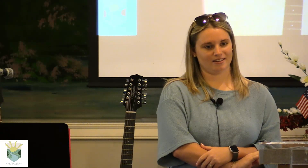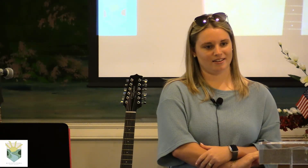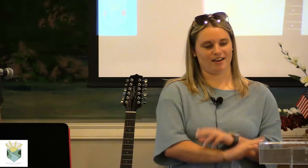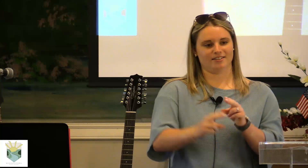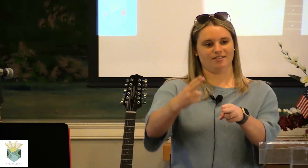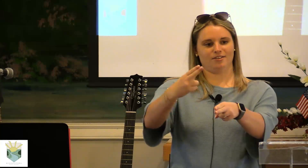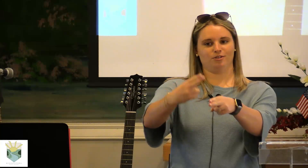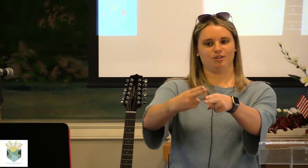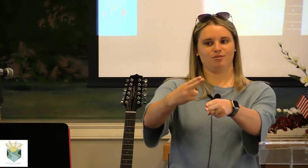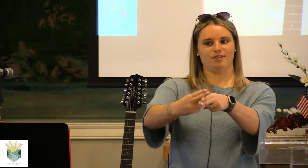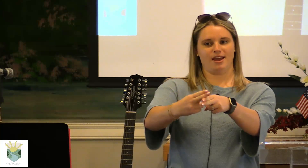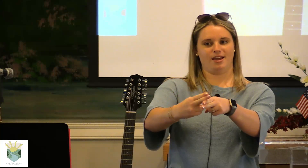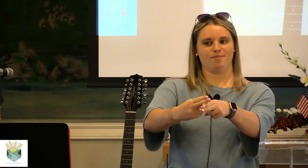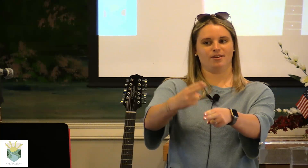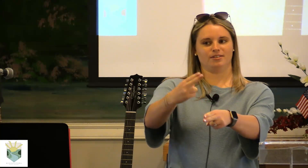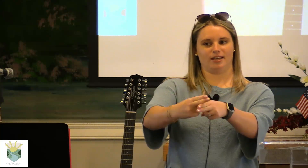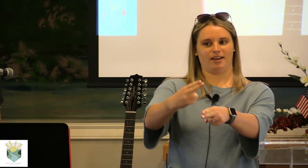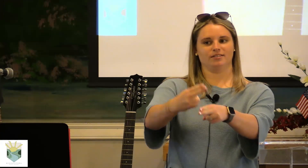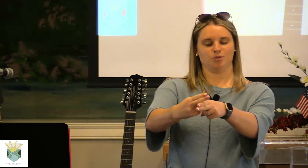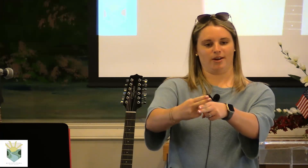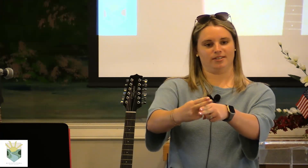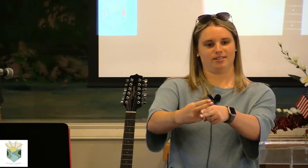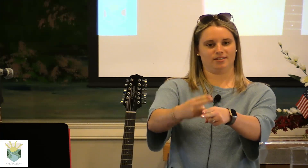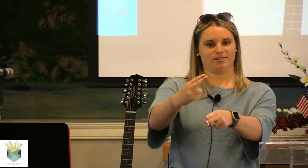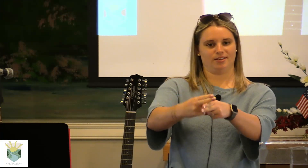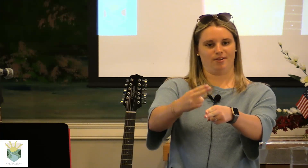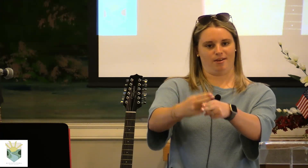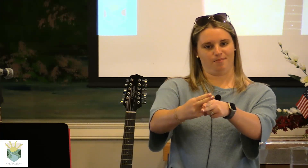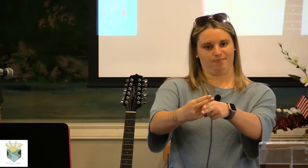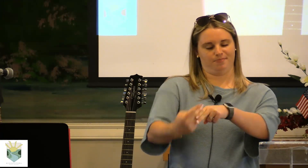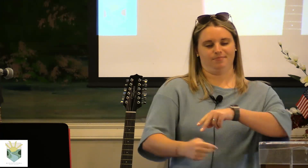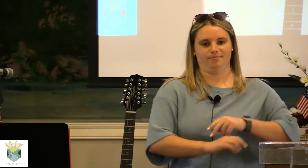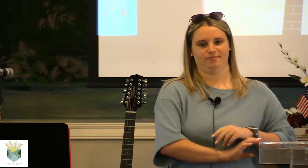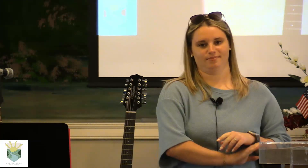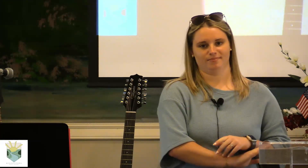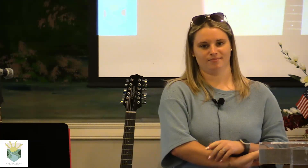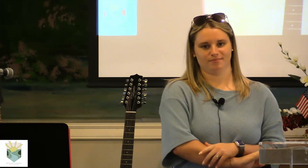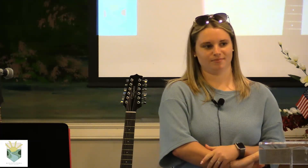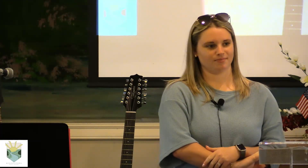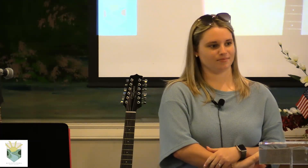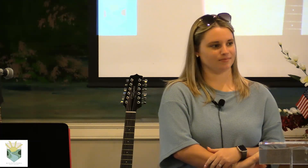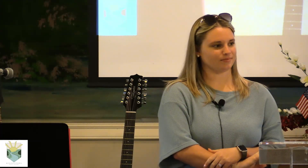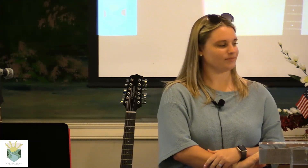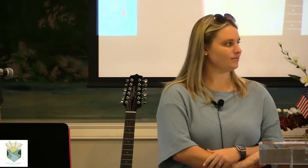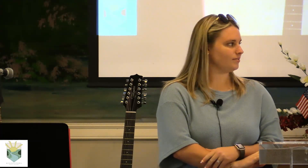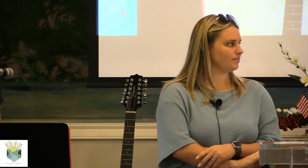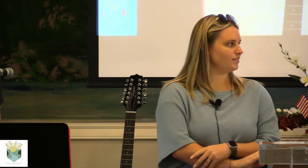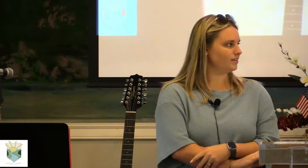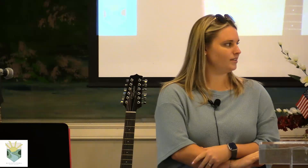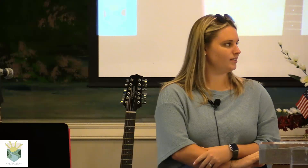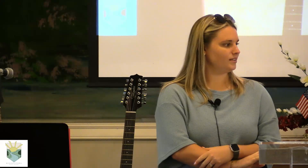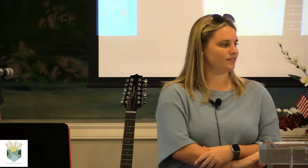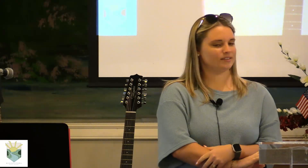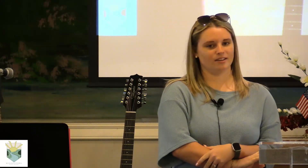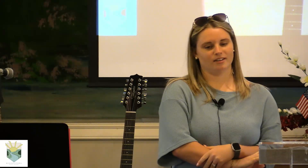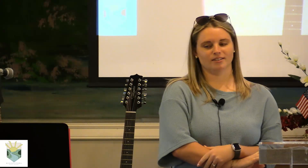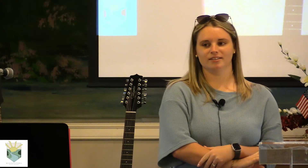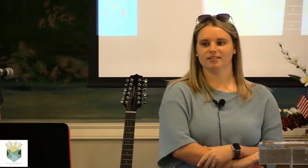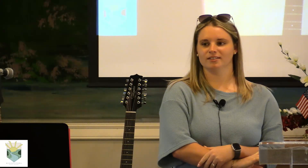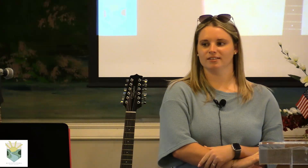Yes, and then you'll do name is like twice. So name. Think about you're saying like two words like name is, Yeah. if that